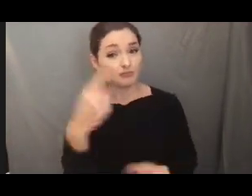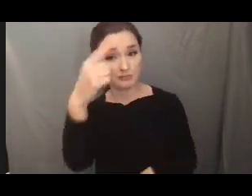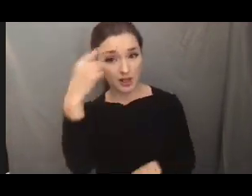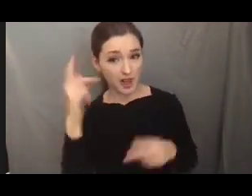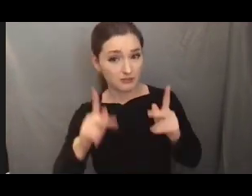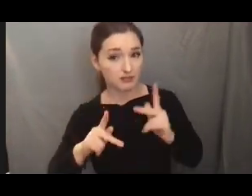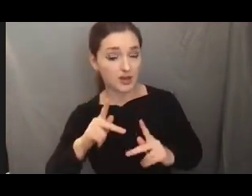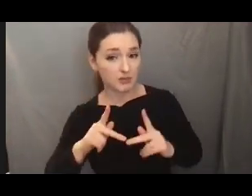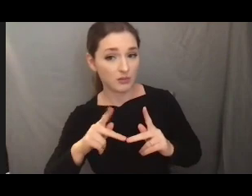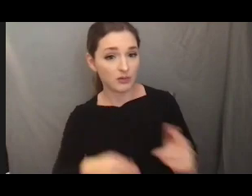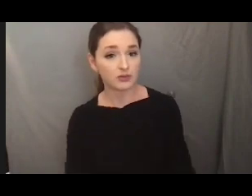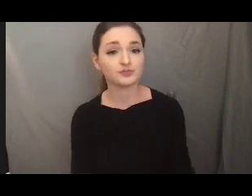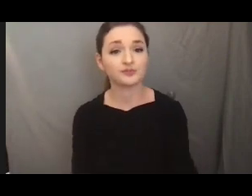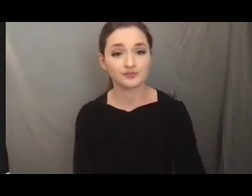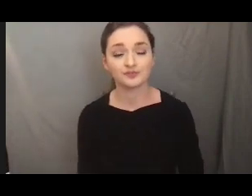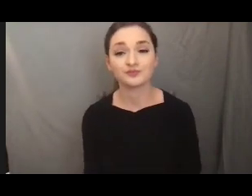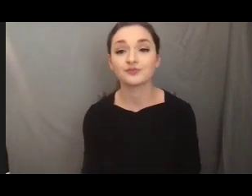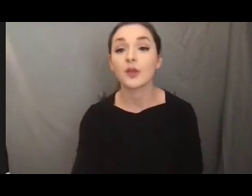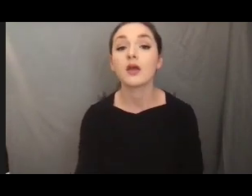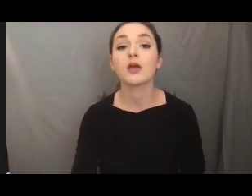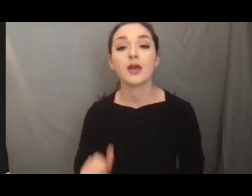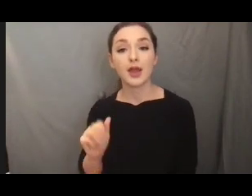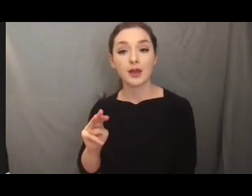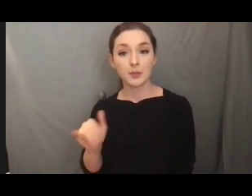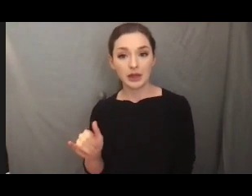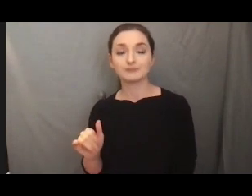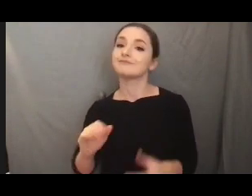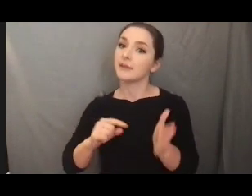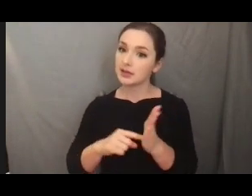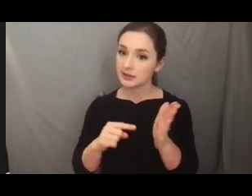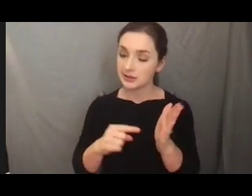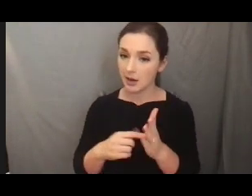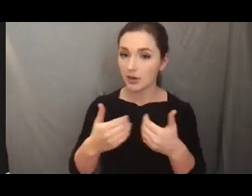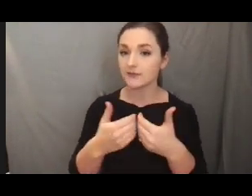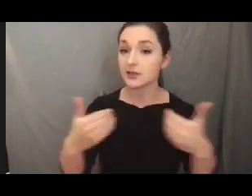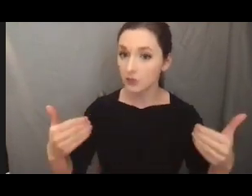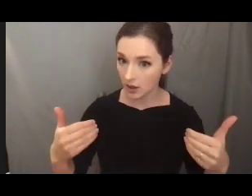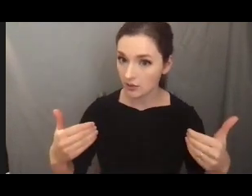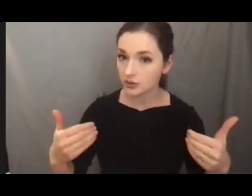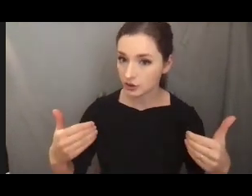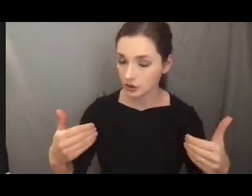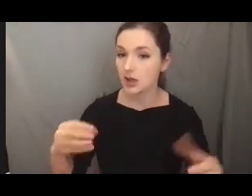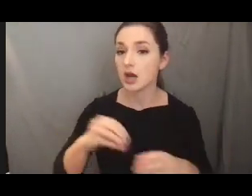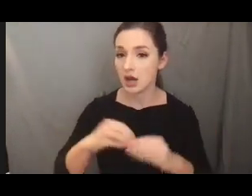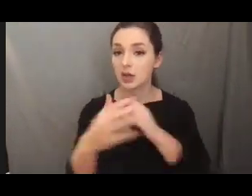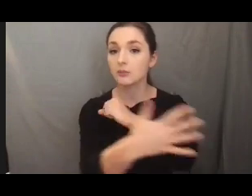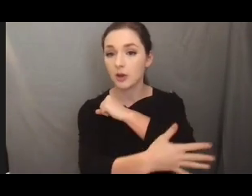that segregation that was still in existence. I'm going to scoot you closer so you can see these pictures a little bit